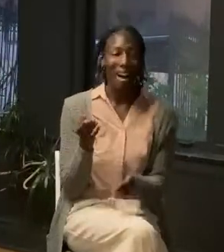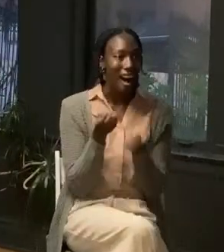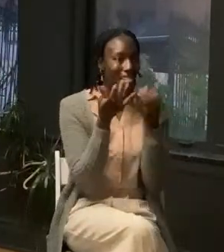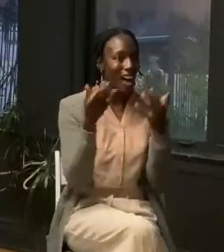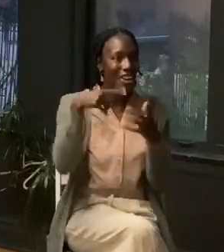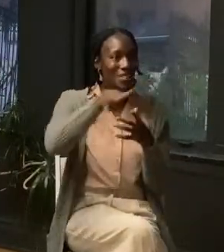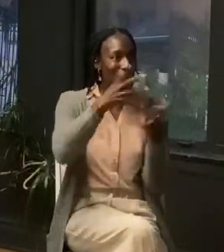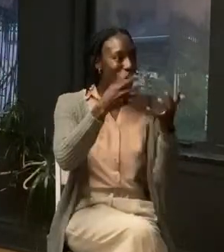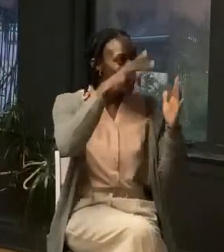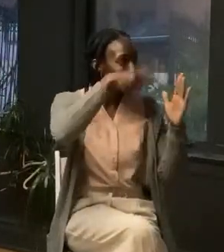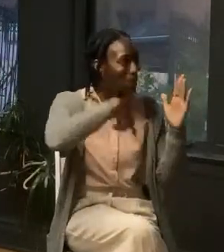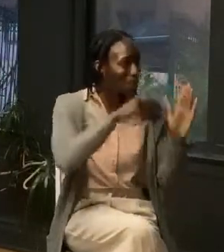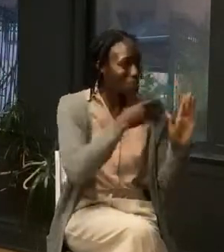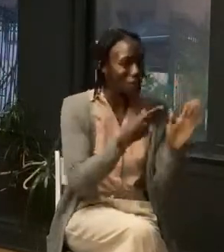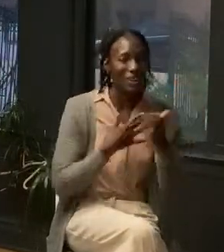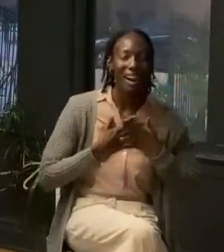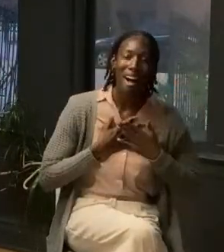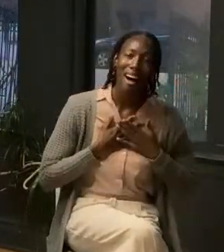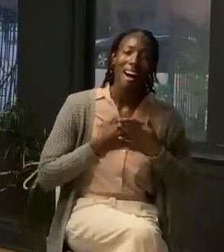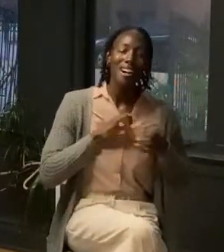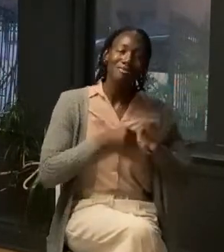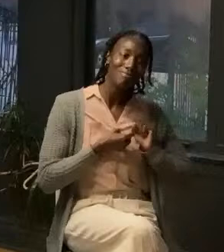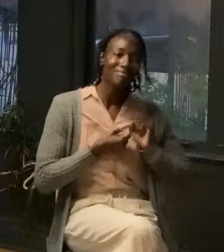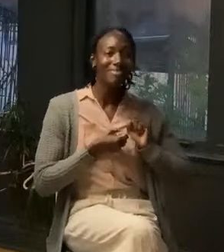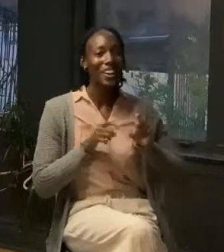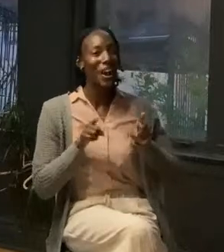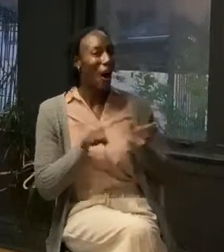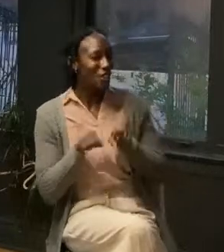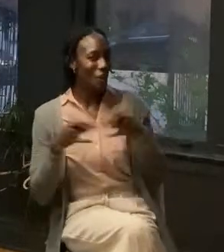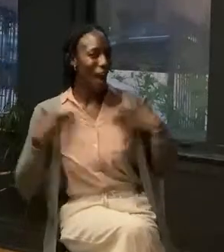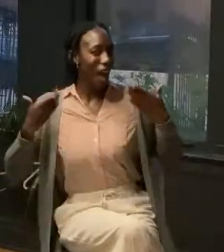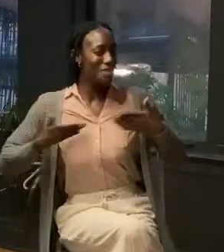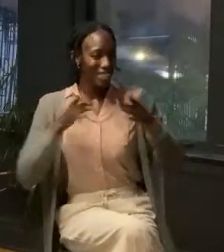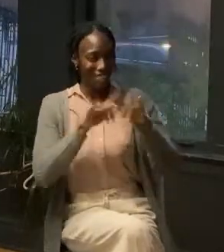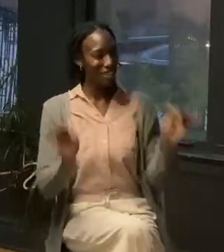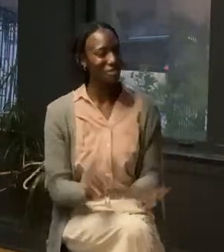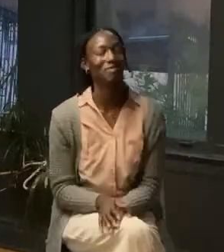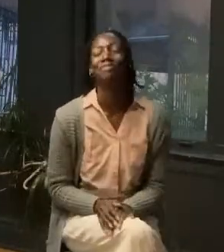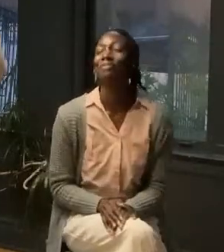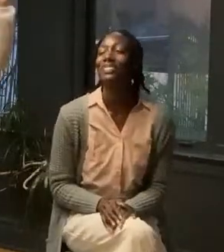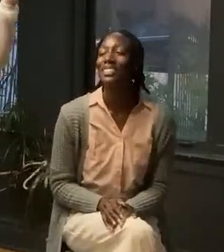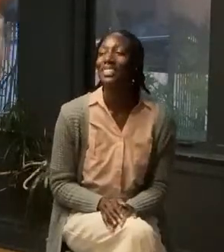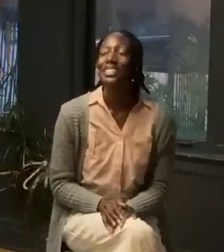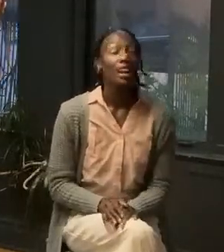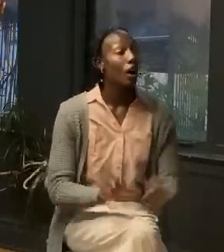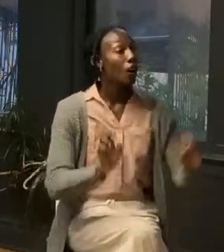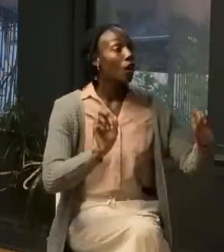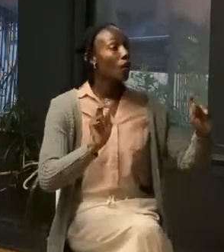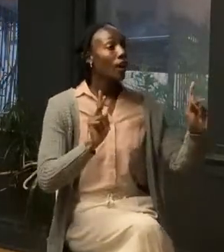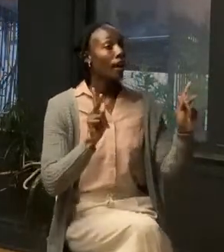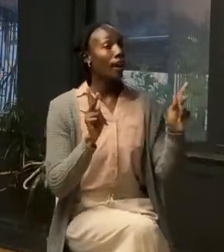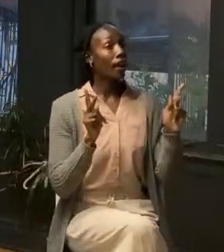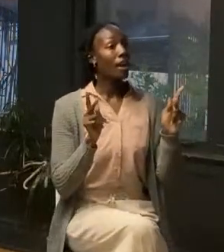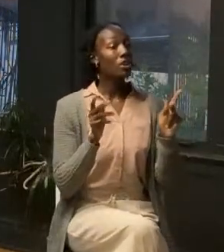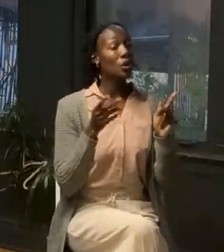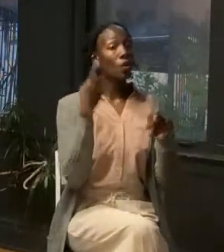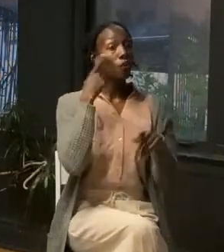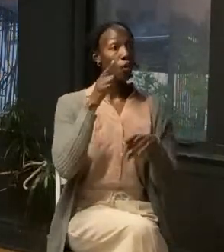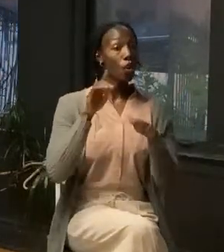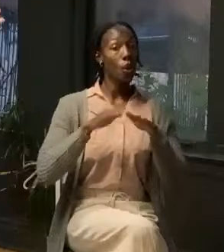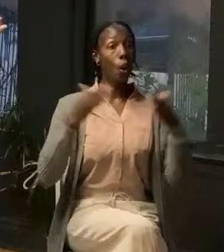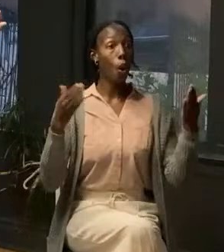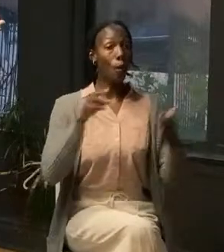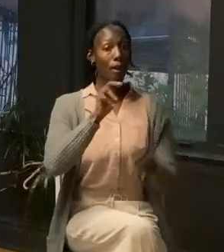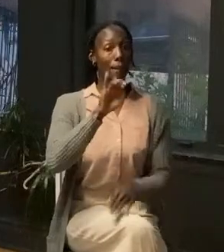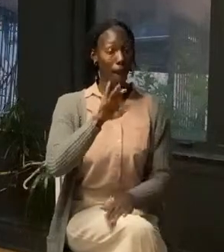read. Oh, it breaks my heart and makes me happy at the same time. Okay, on this little open mic situation, we ask everyone